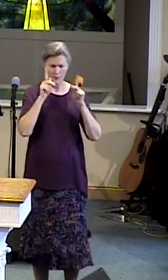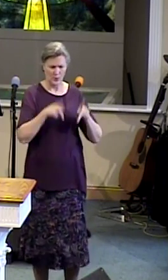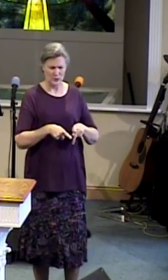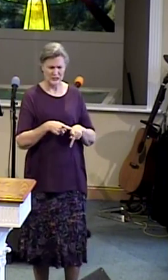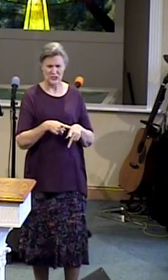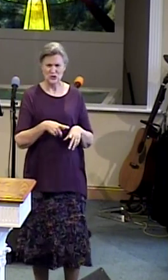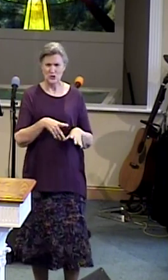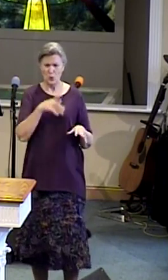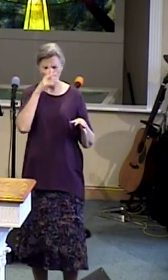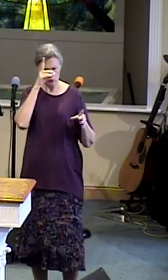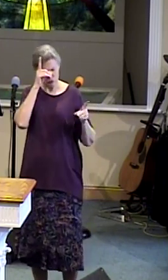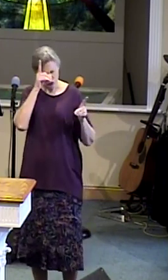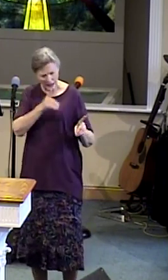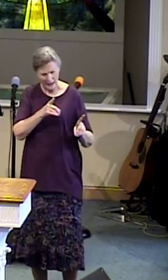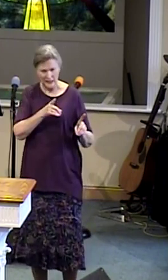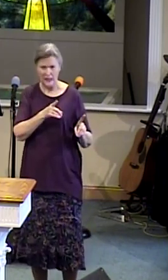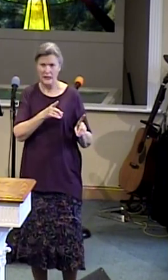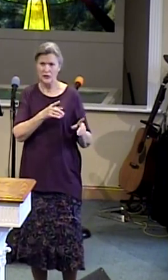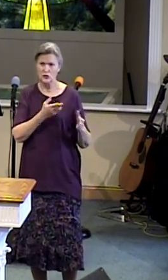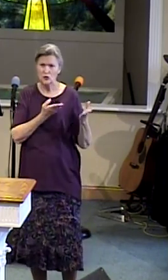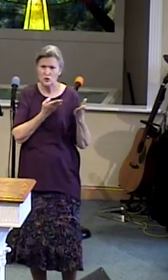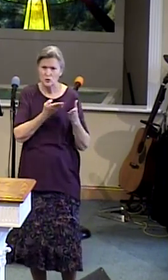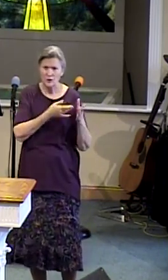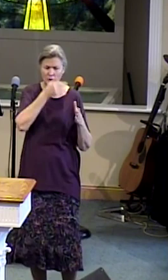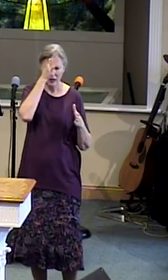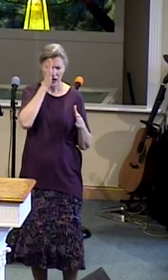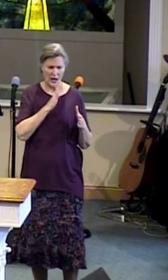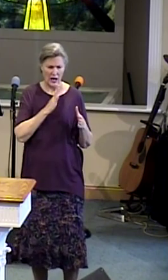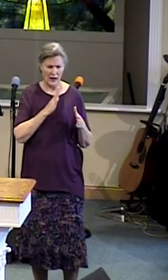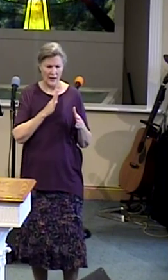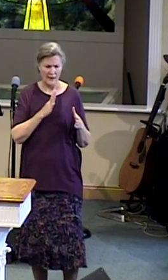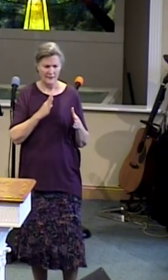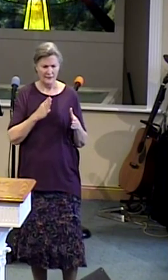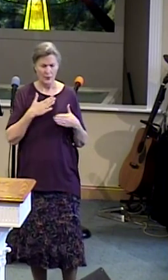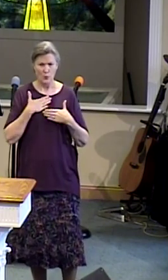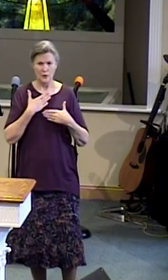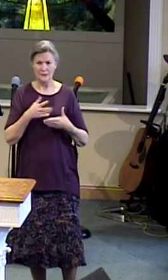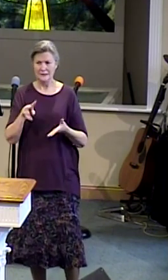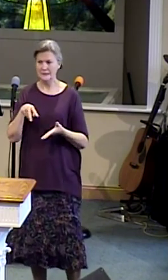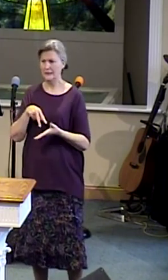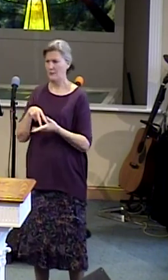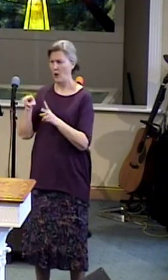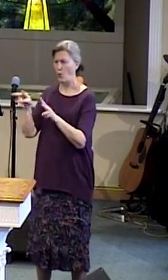God that they're willing to stand by and watch somebody be murdered